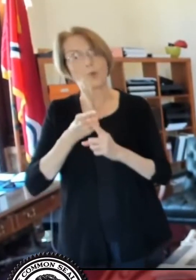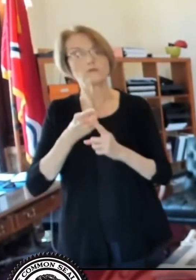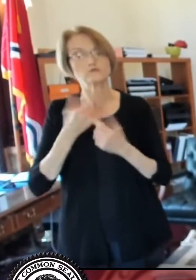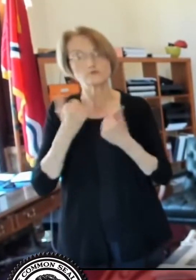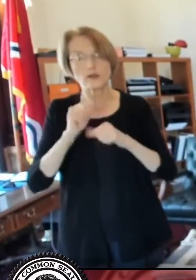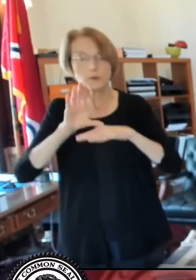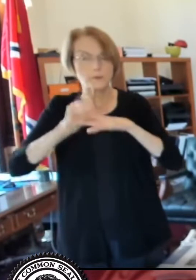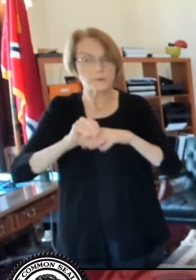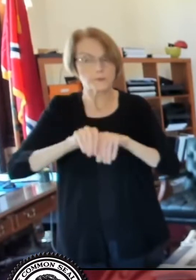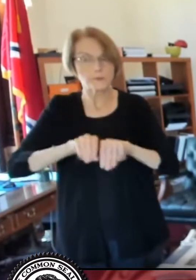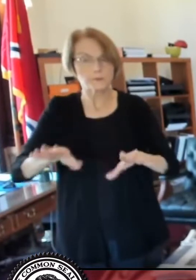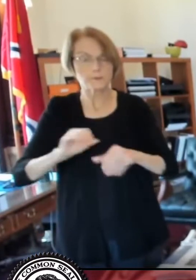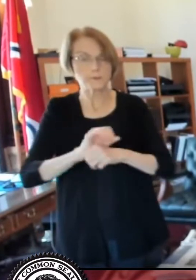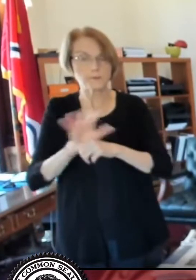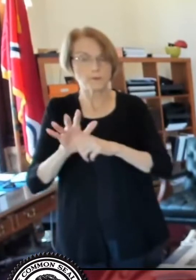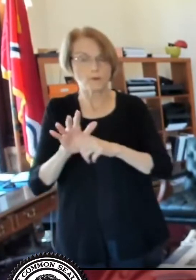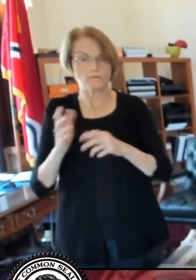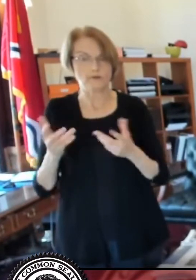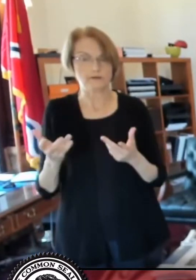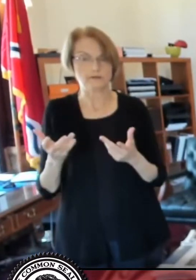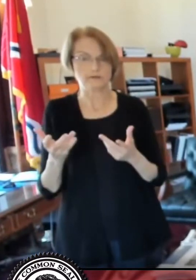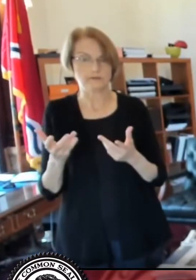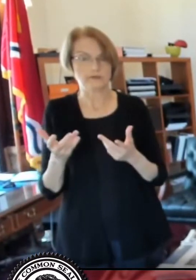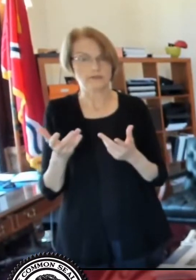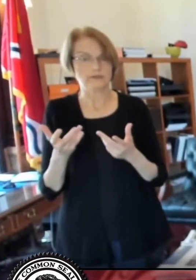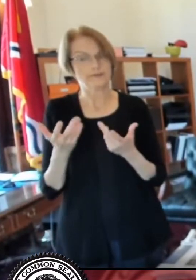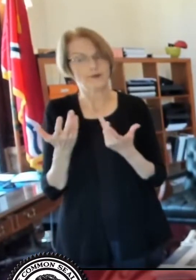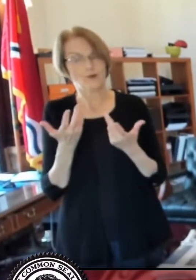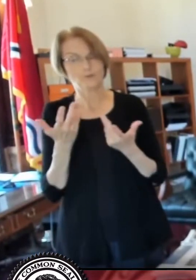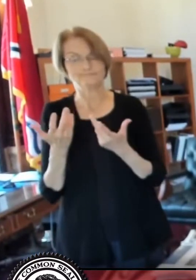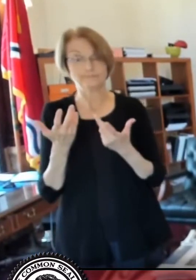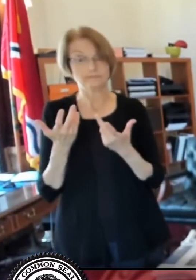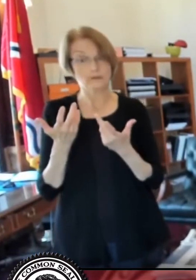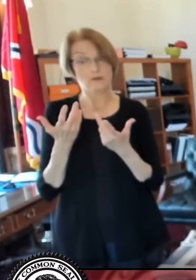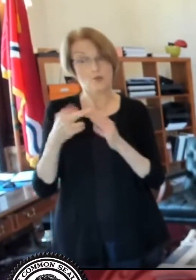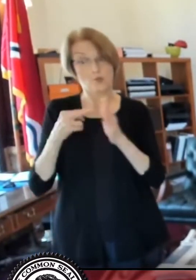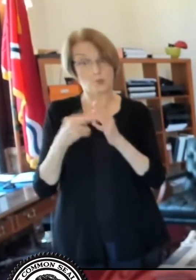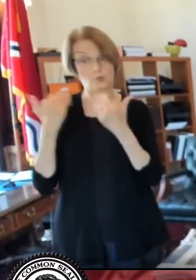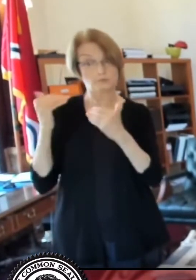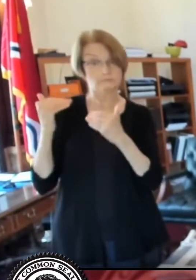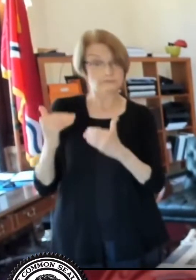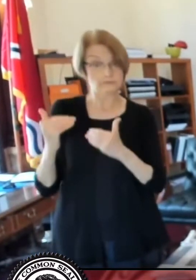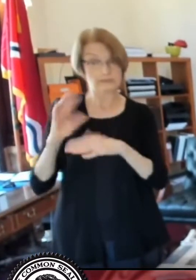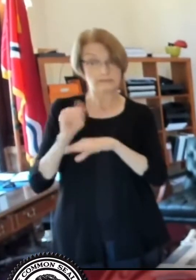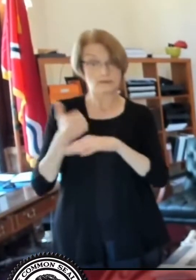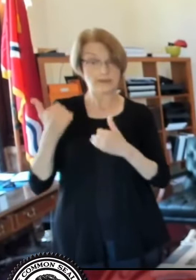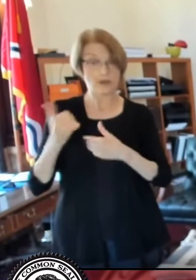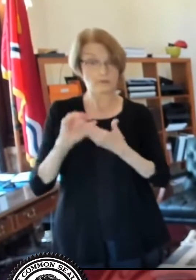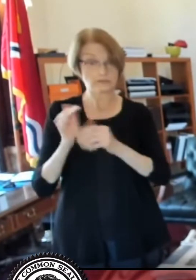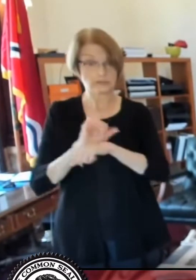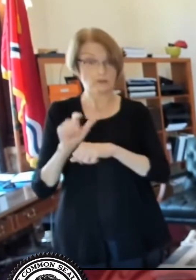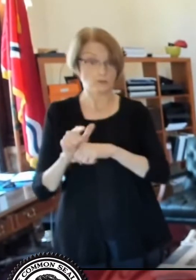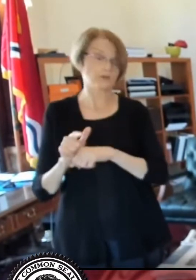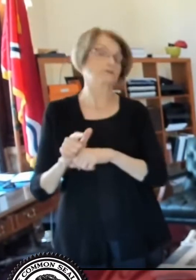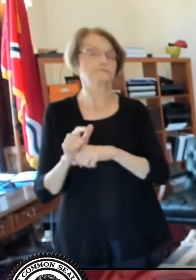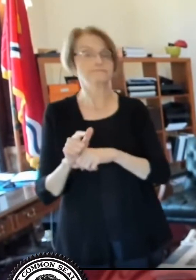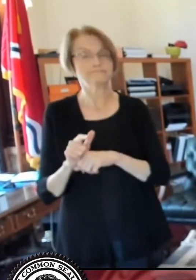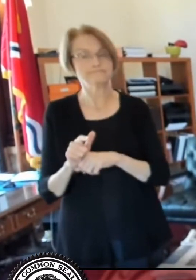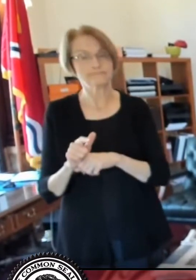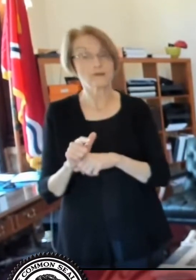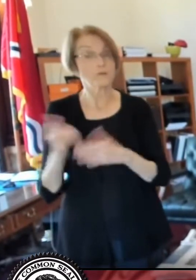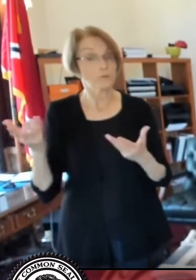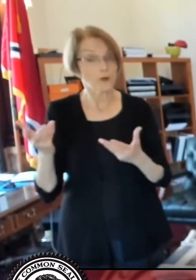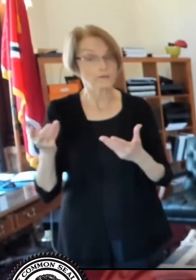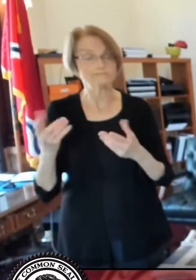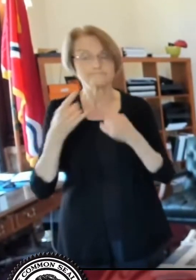and to do so with no more restrictions. The restrictions that we have now in the city of St. Louis are, of course, you've got to wear a